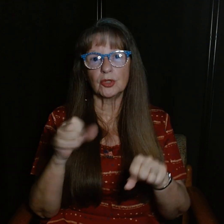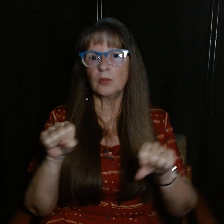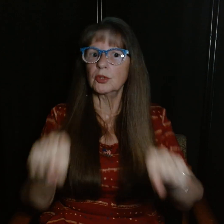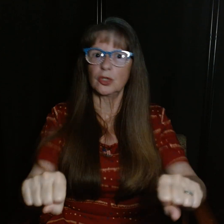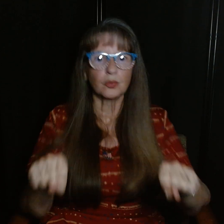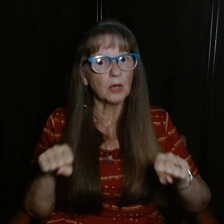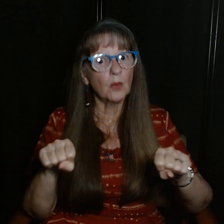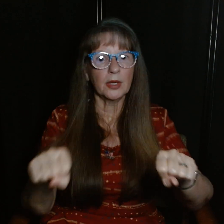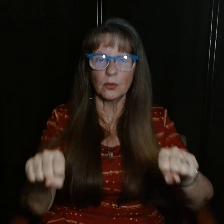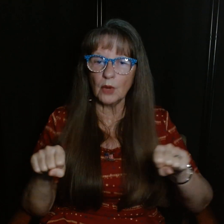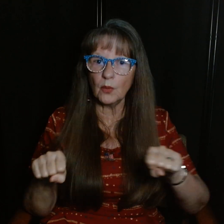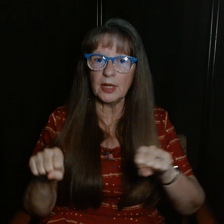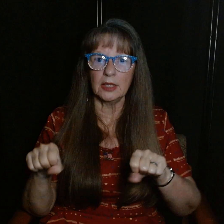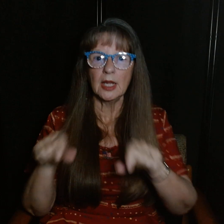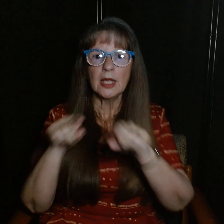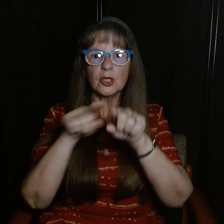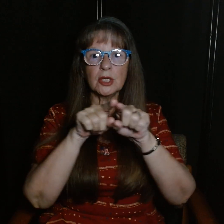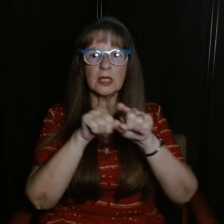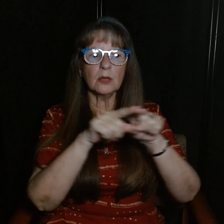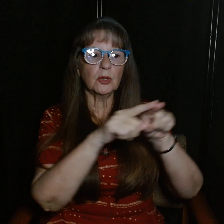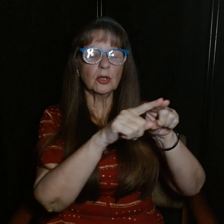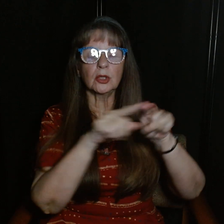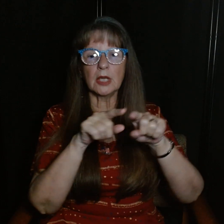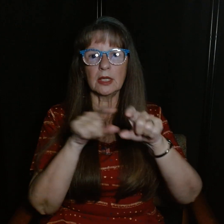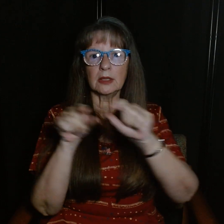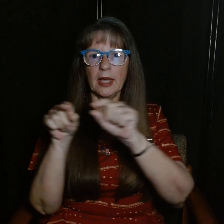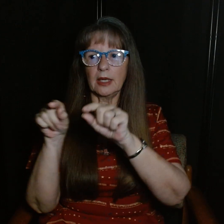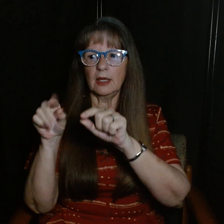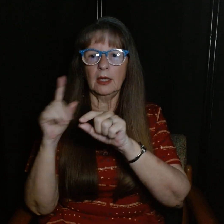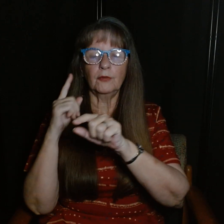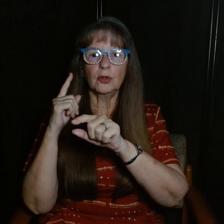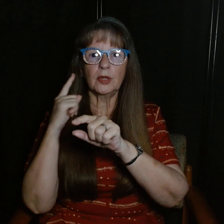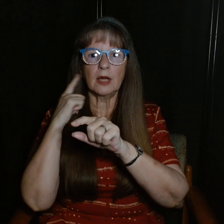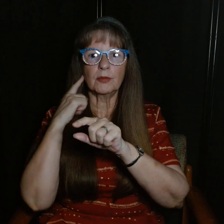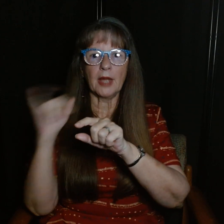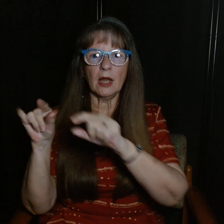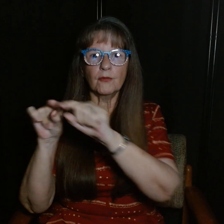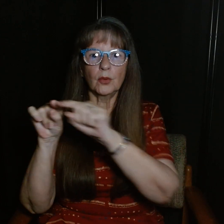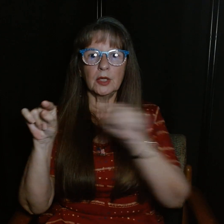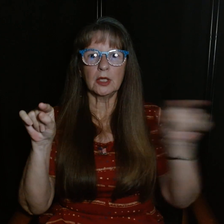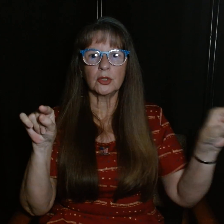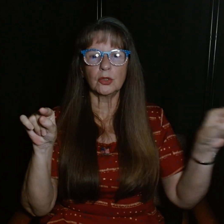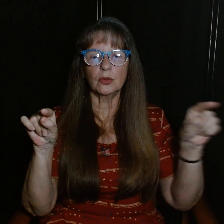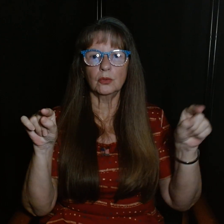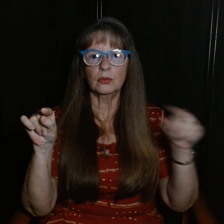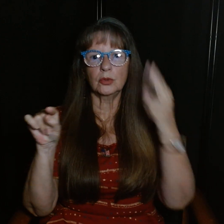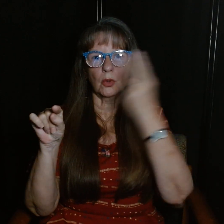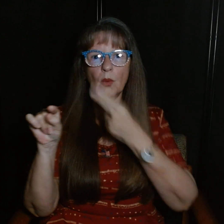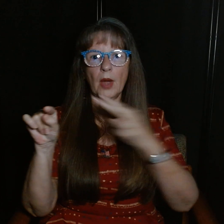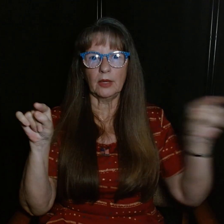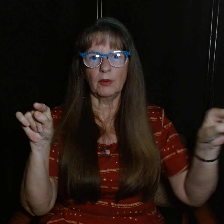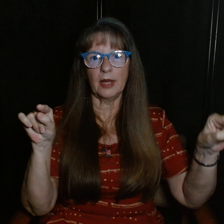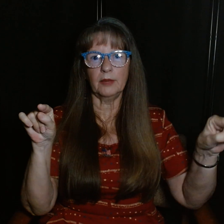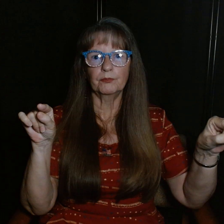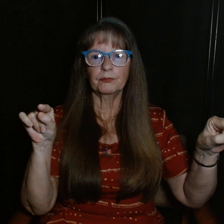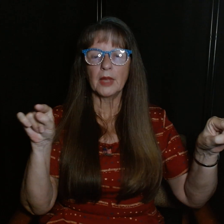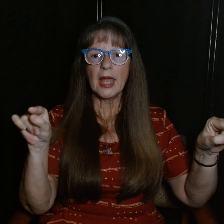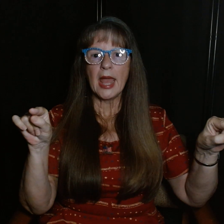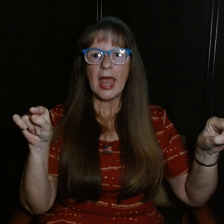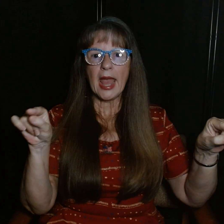was just rowing and rowing. And she did, when you looked at it, like if you look at it from California to Hawaii, right?